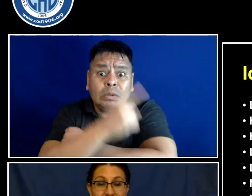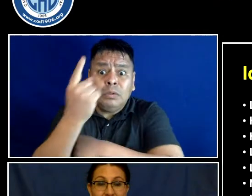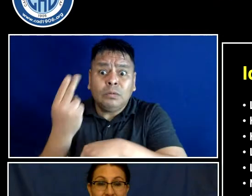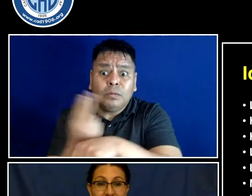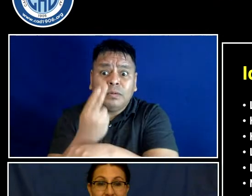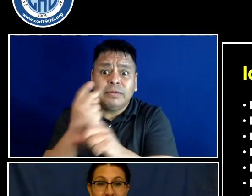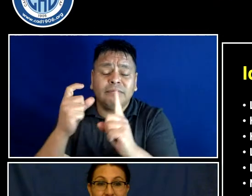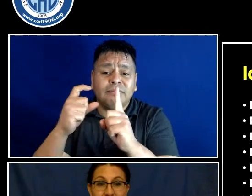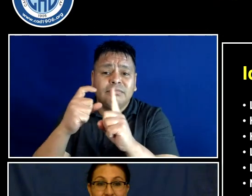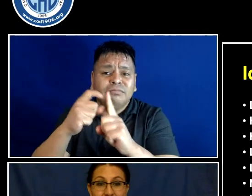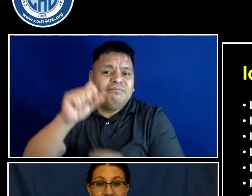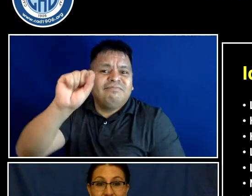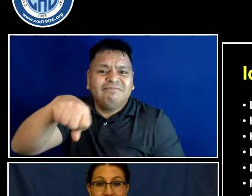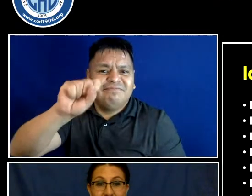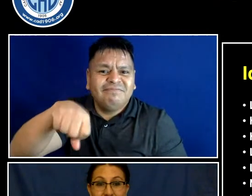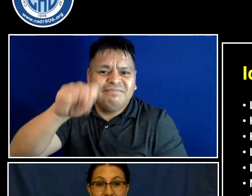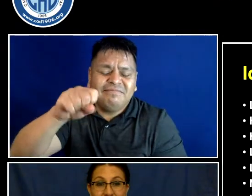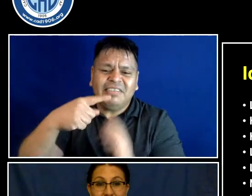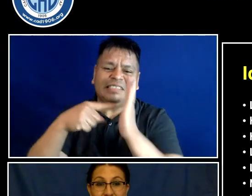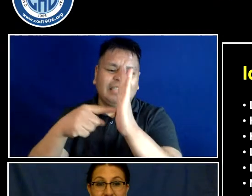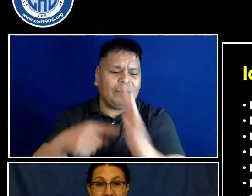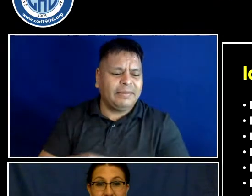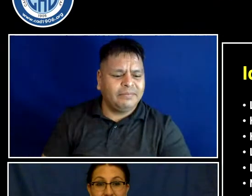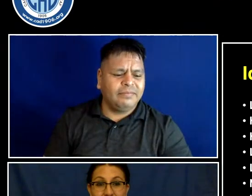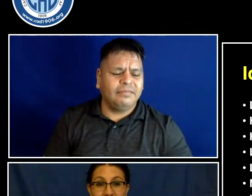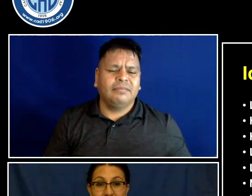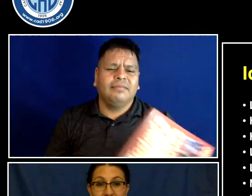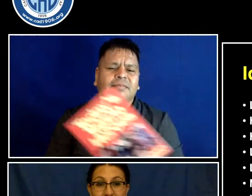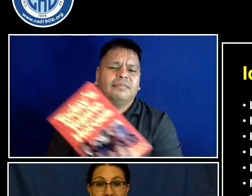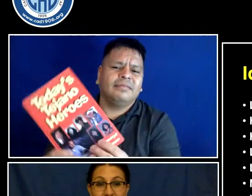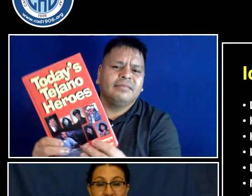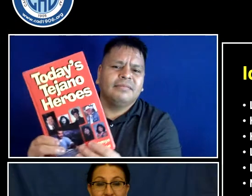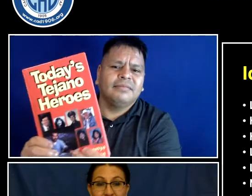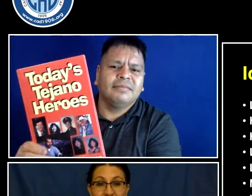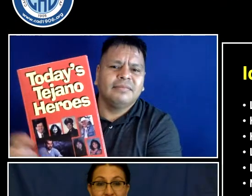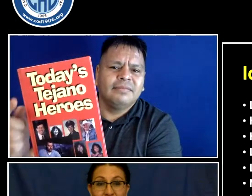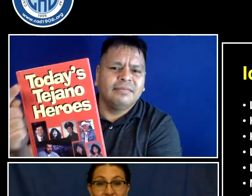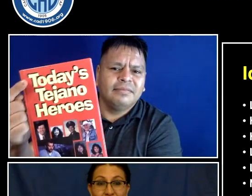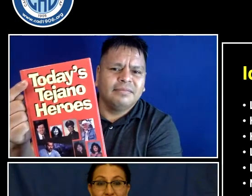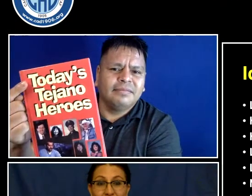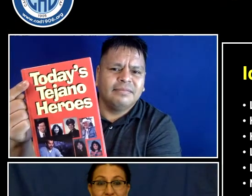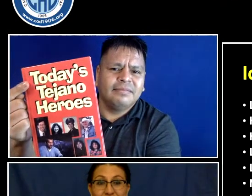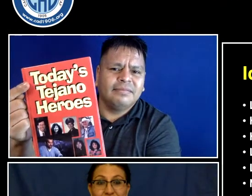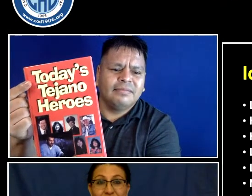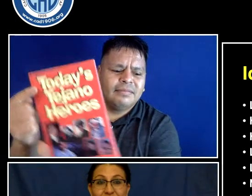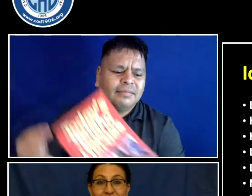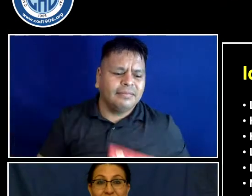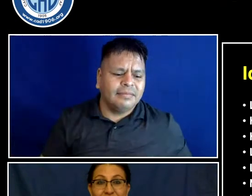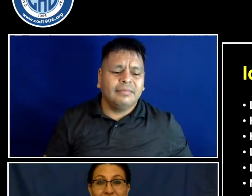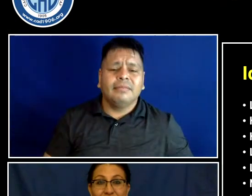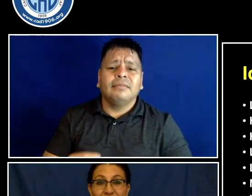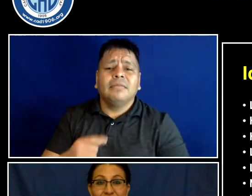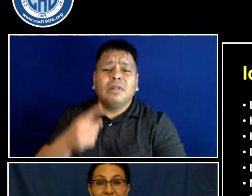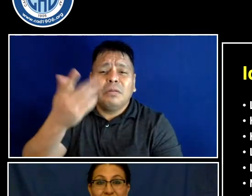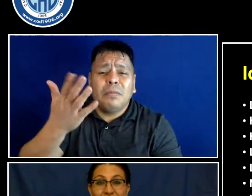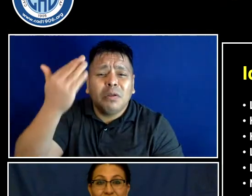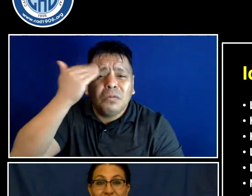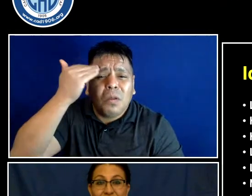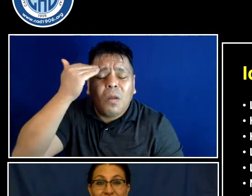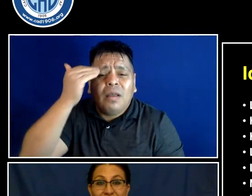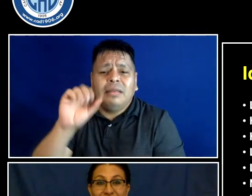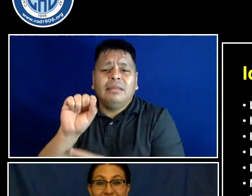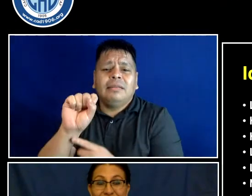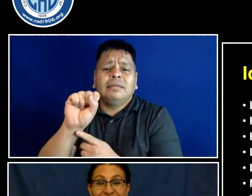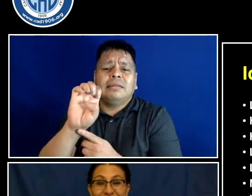the country of that land, of that area. And that term, Tejano or Tejana, is a term that is currently still